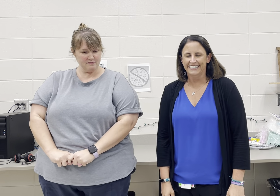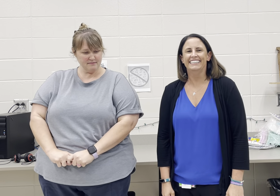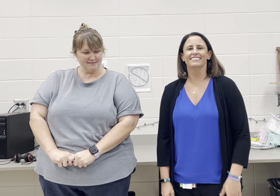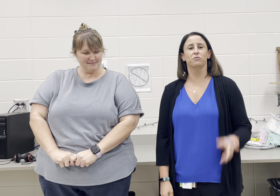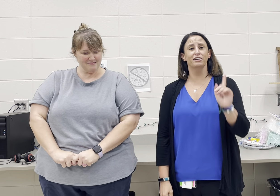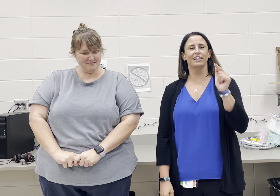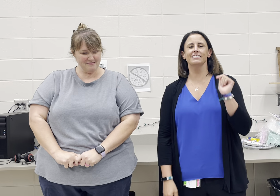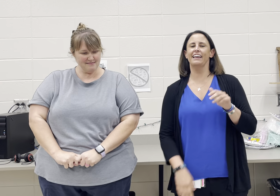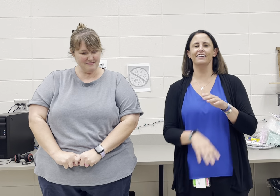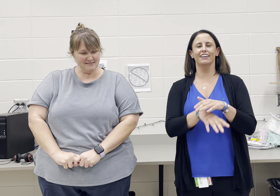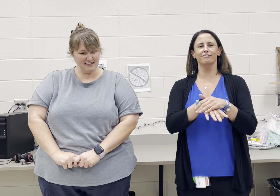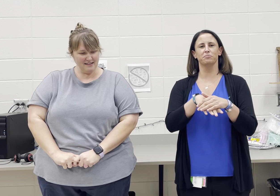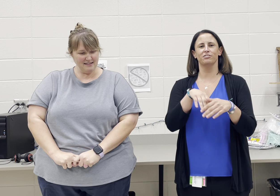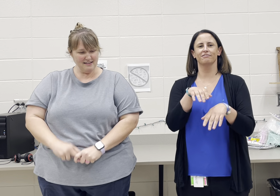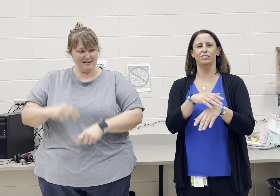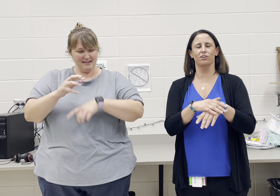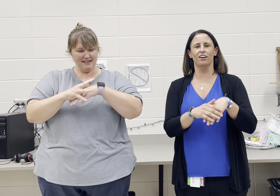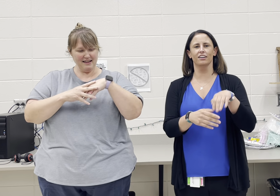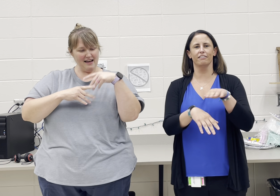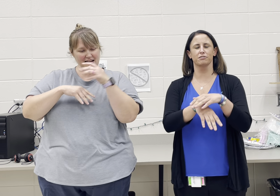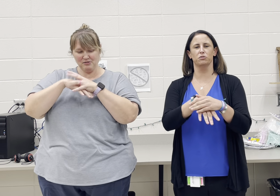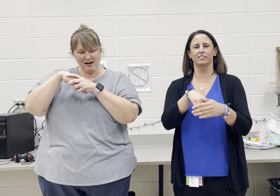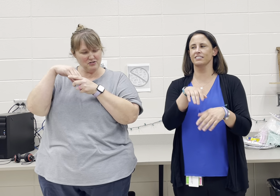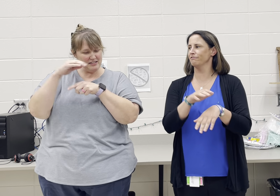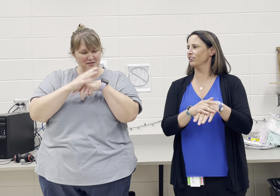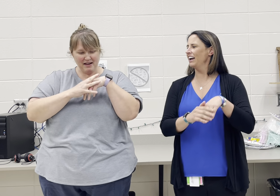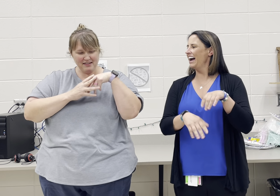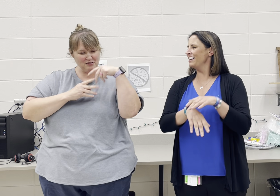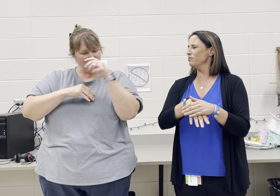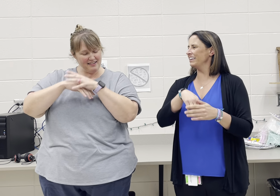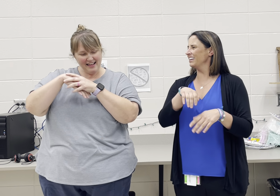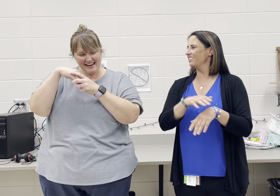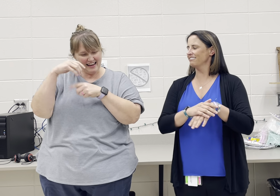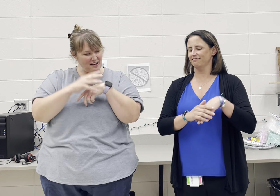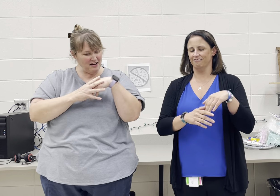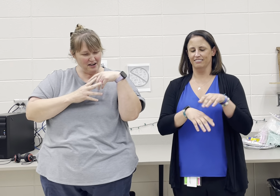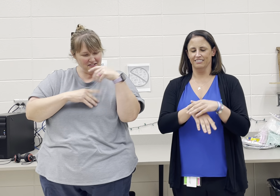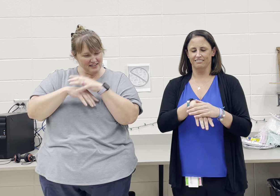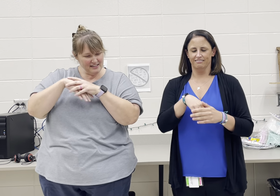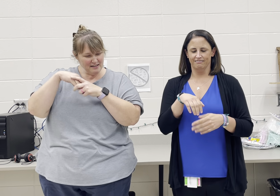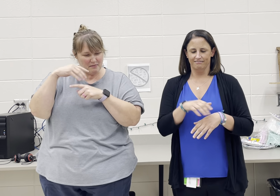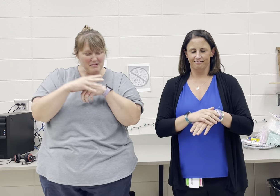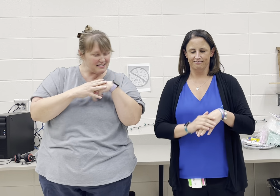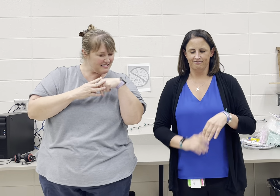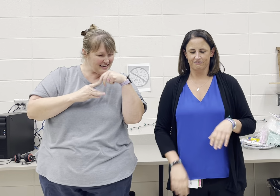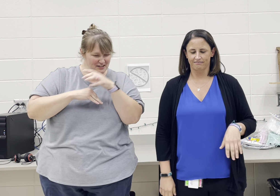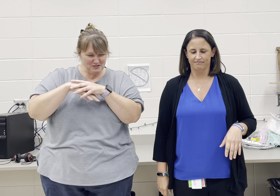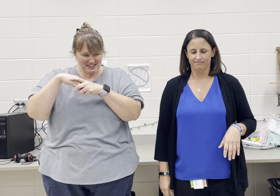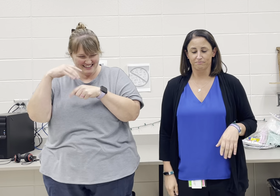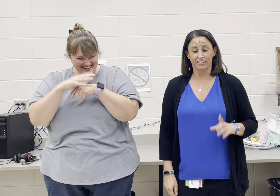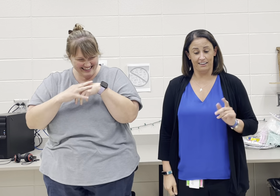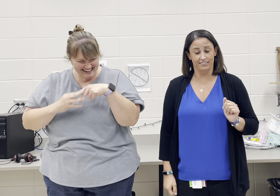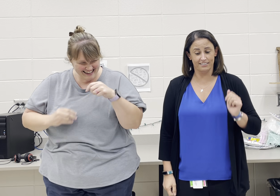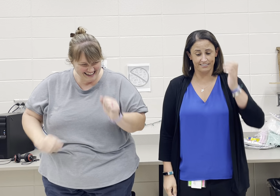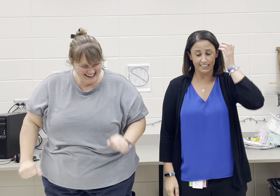The one you guys hate, comfortable. You are uncomfortable with the sign. I don't get it. Like it. I don't know. Maybe it's because they need lotion. Yes,